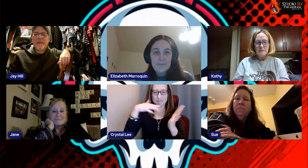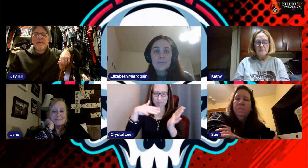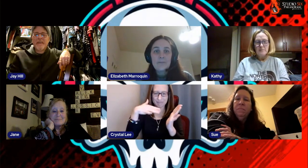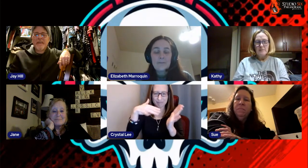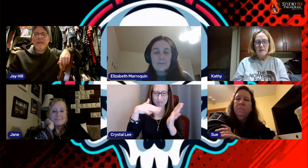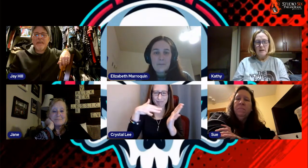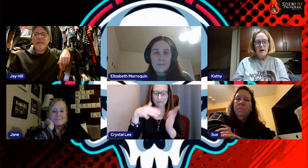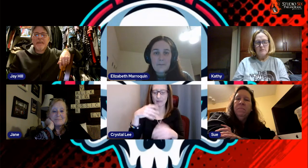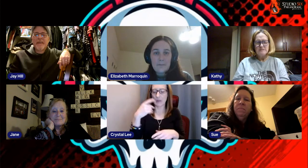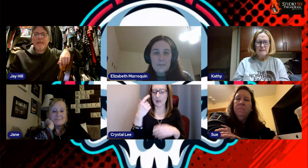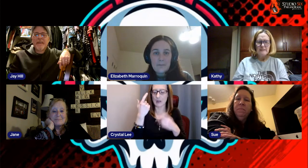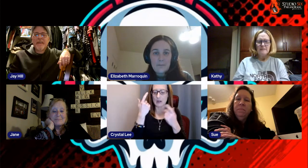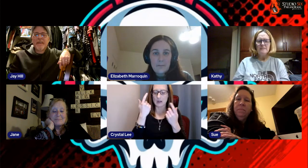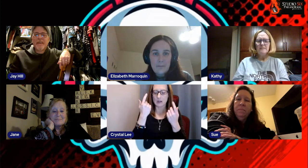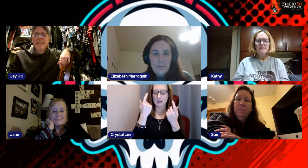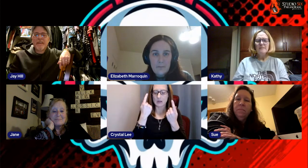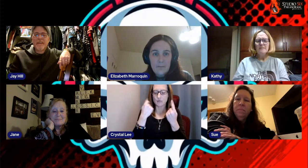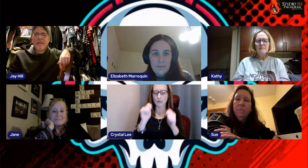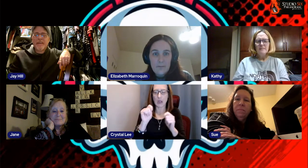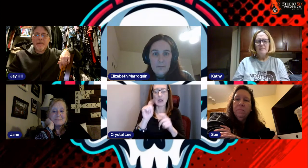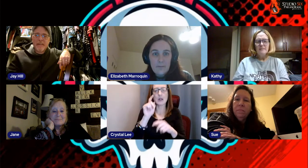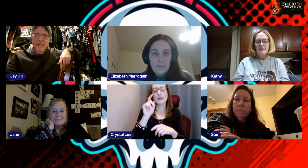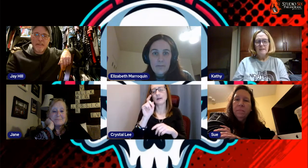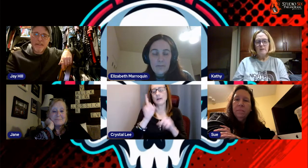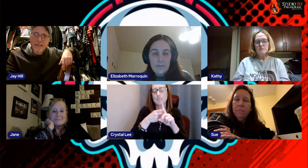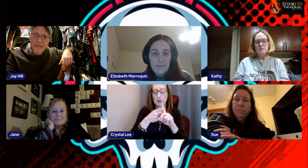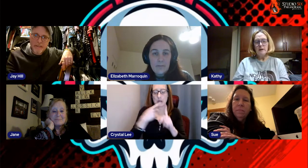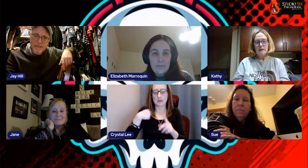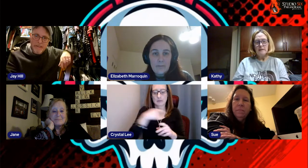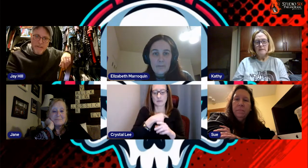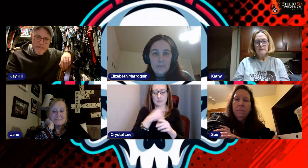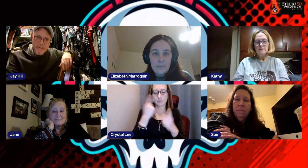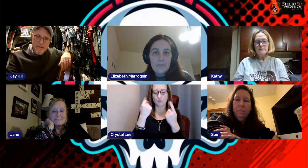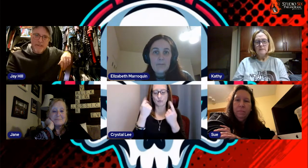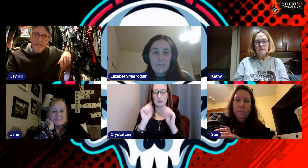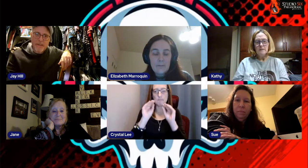1 year, I was studying, and